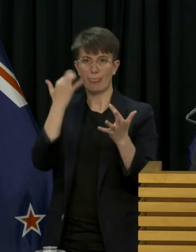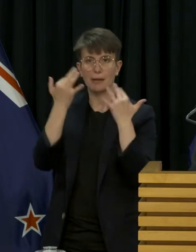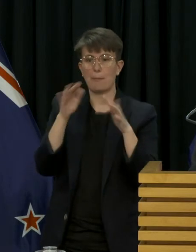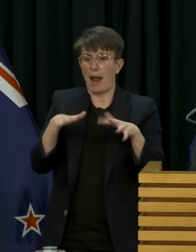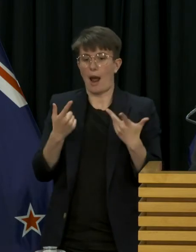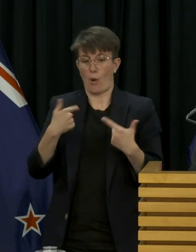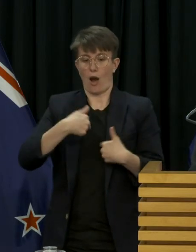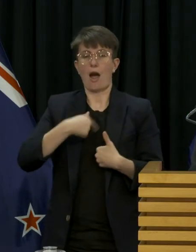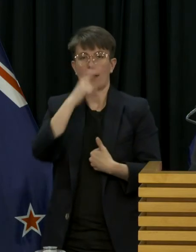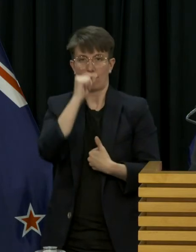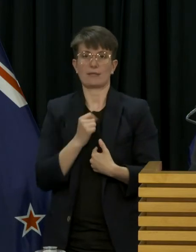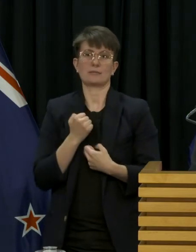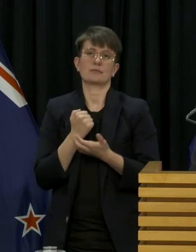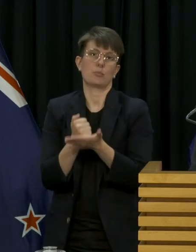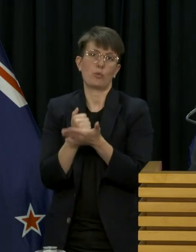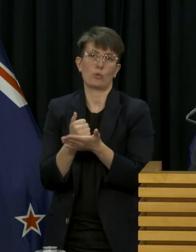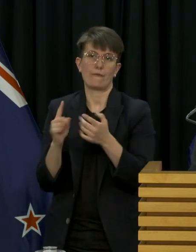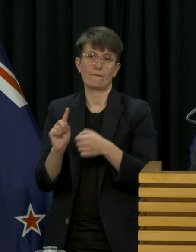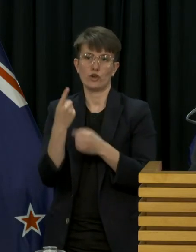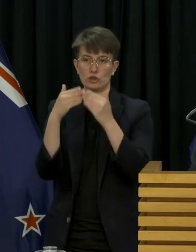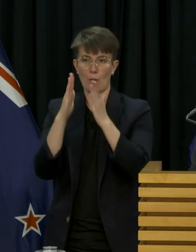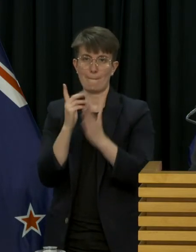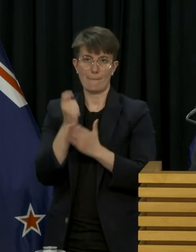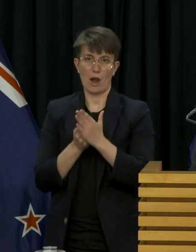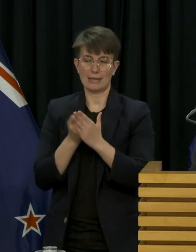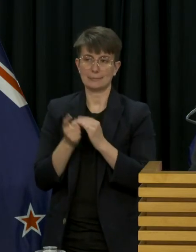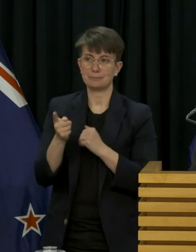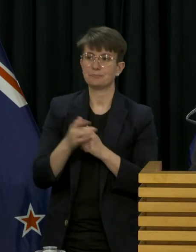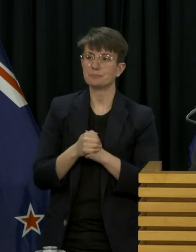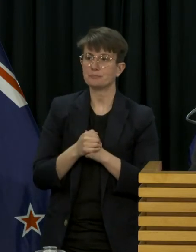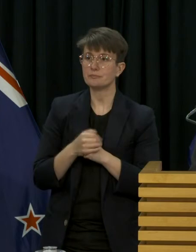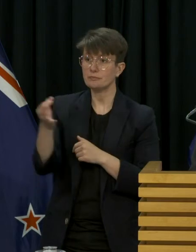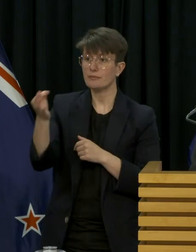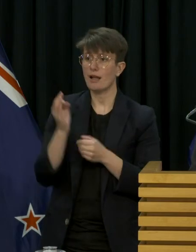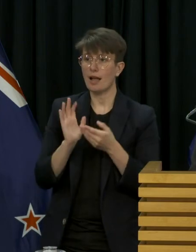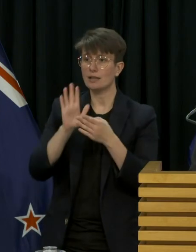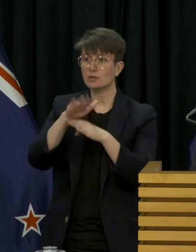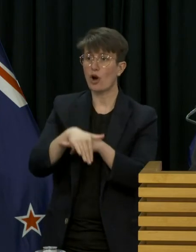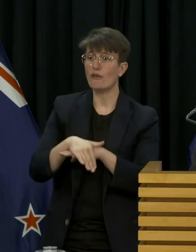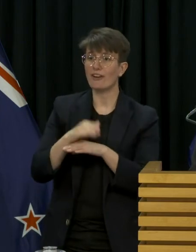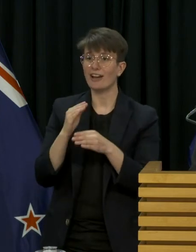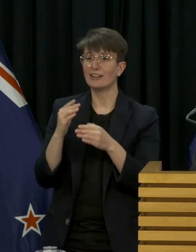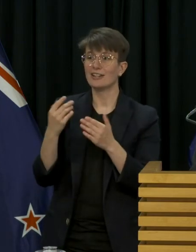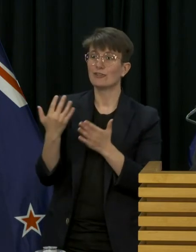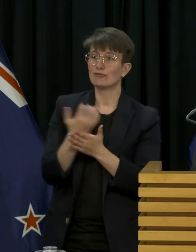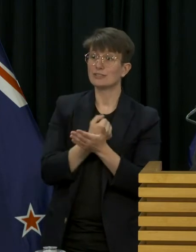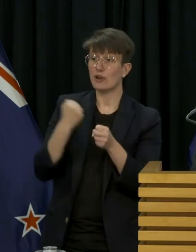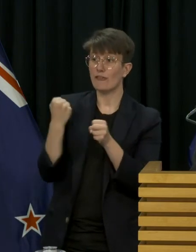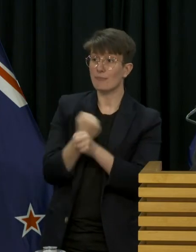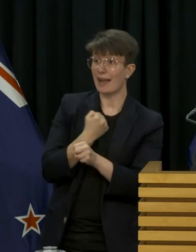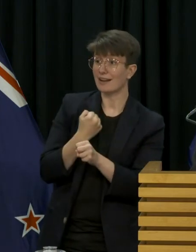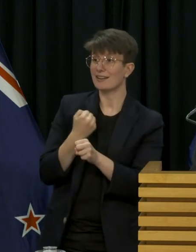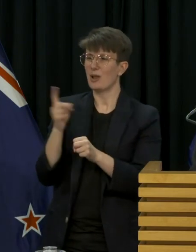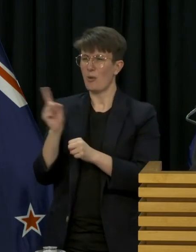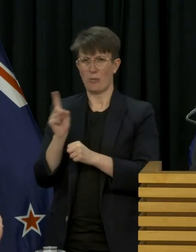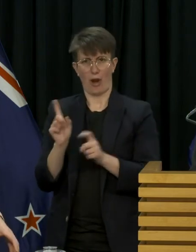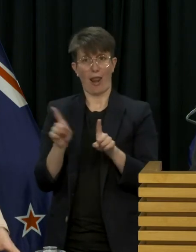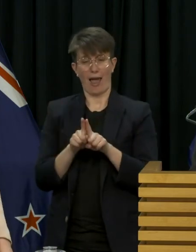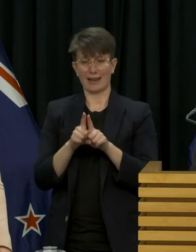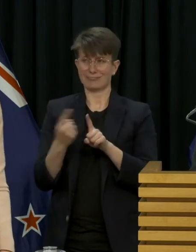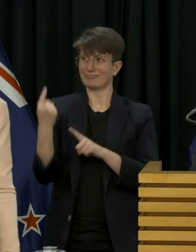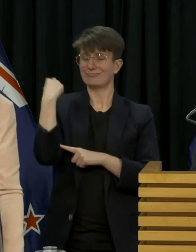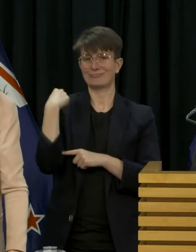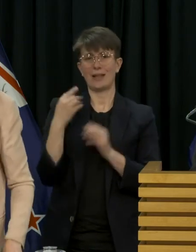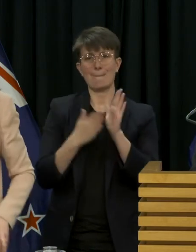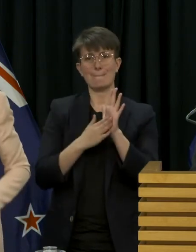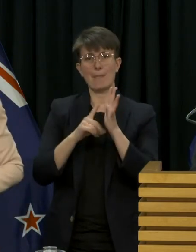calls for you to intervene in what the Reserve Bank is doing. Can you anticipate... Well, like Muldoon? Yes, well, I mean, that's sort of the question, right?